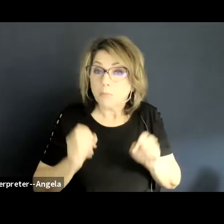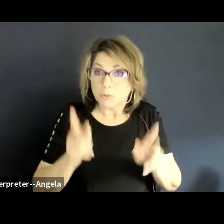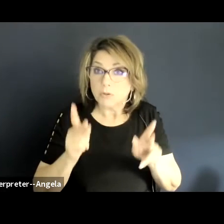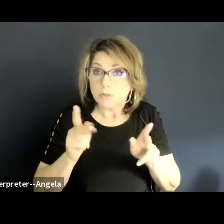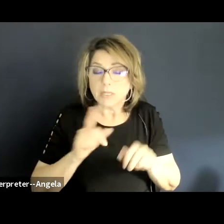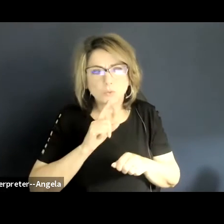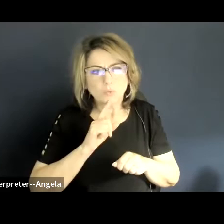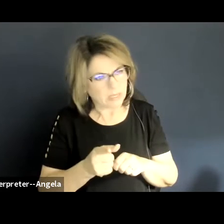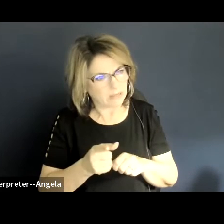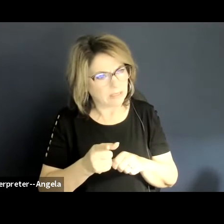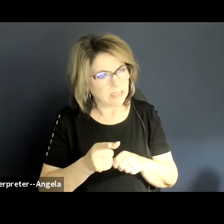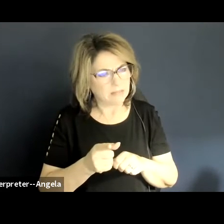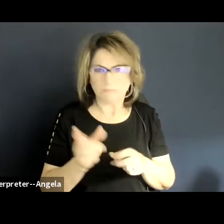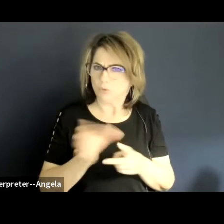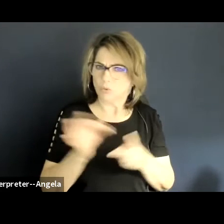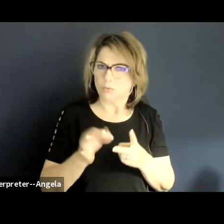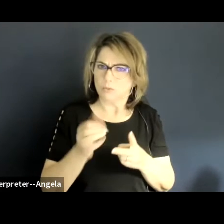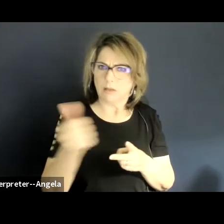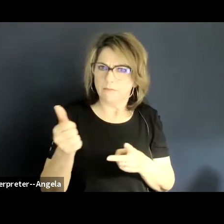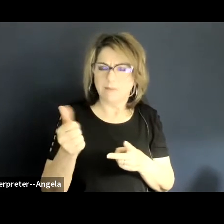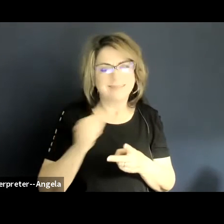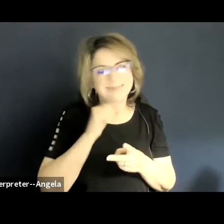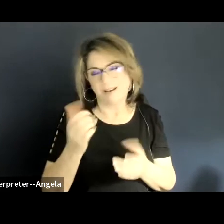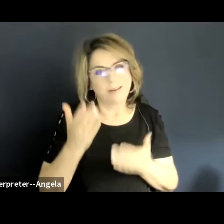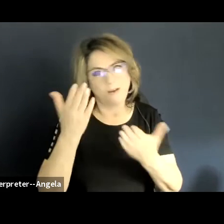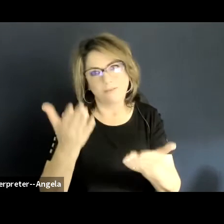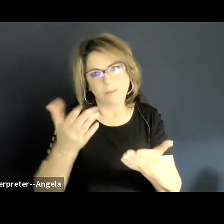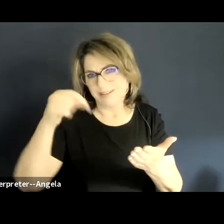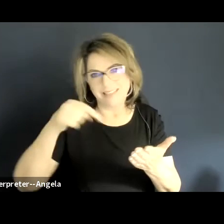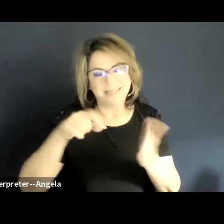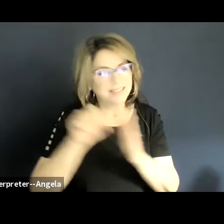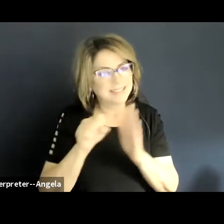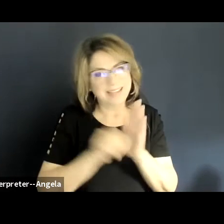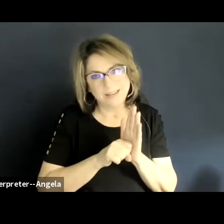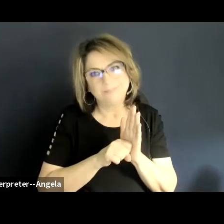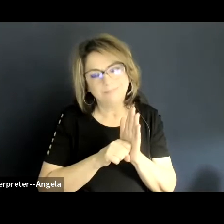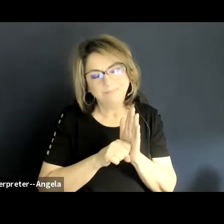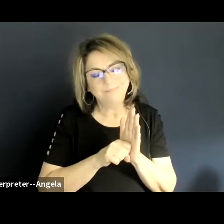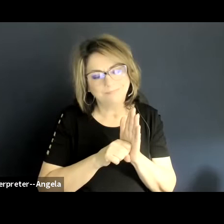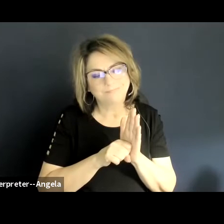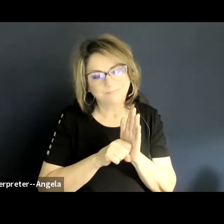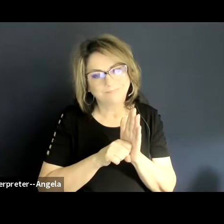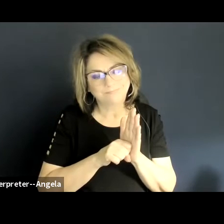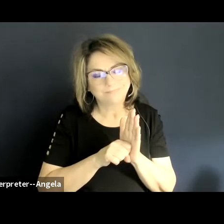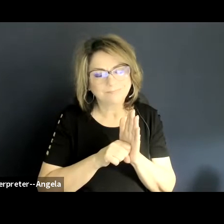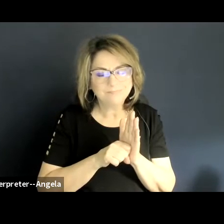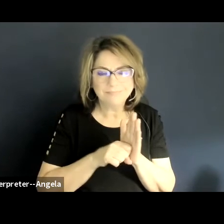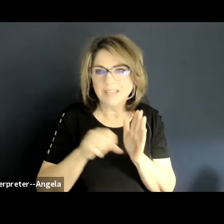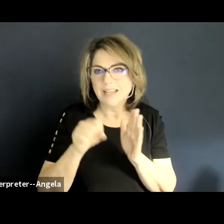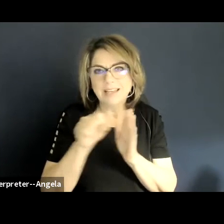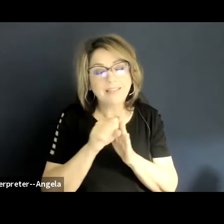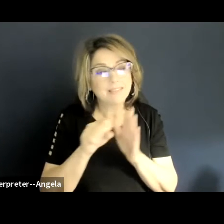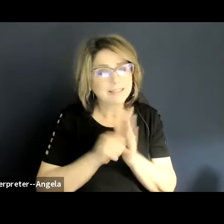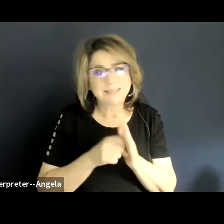is something that has not been offered within this state. What the state will tell a